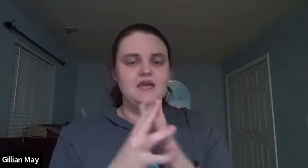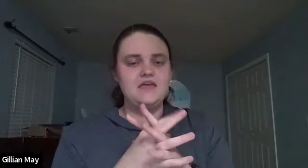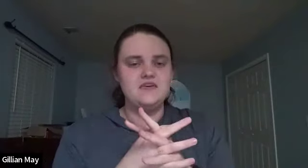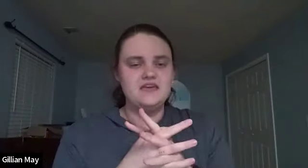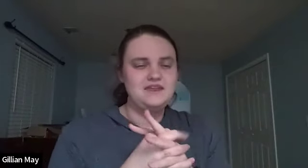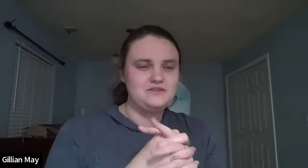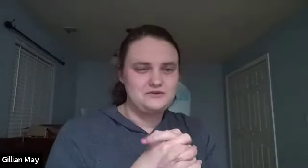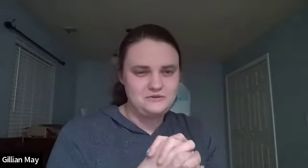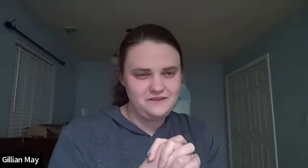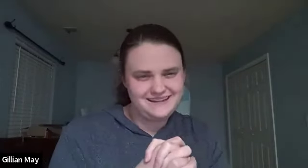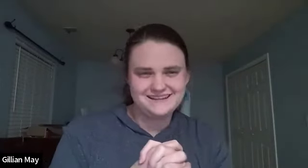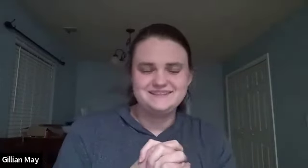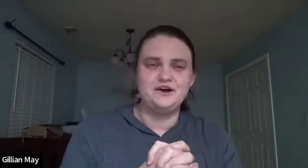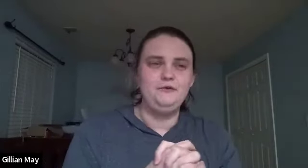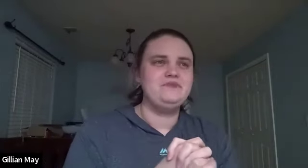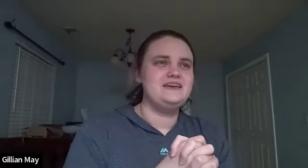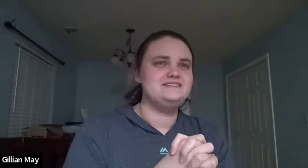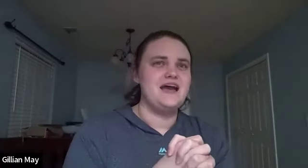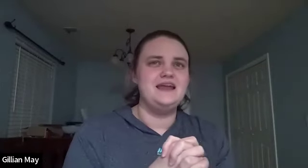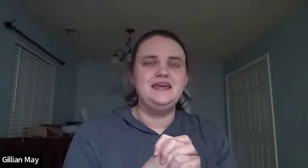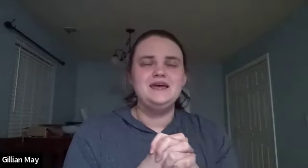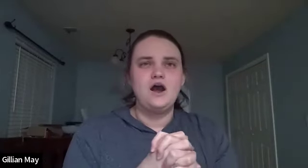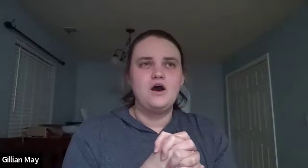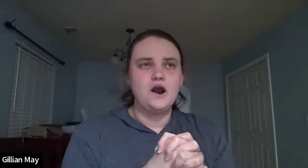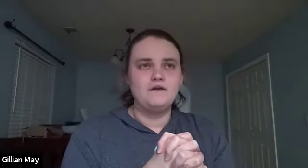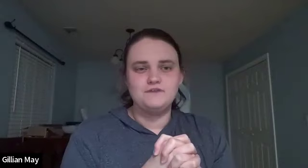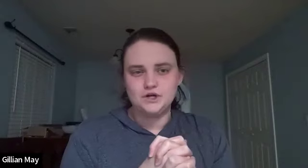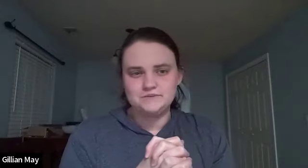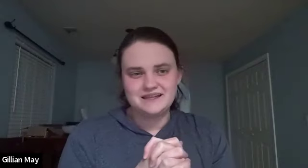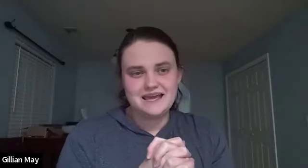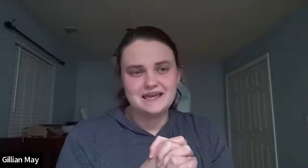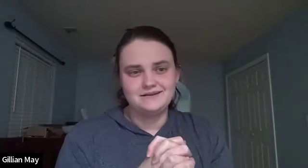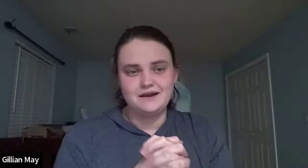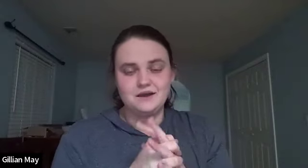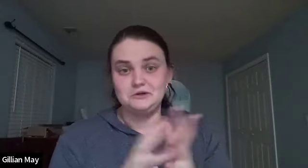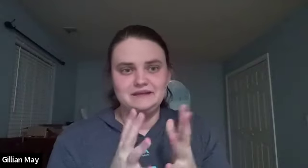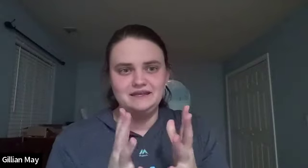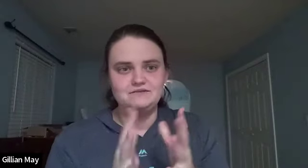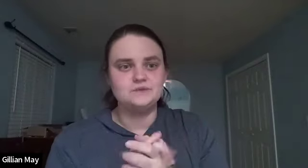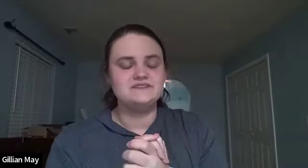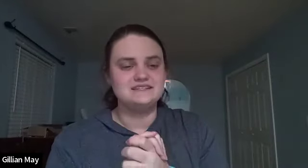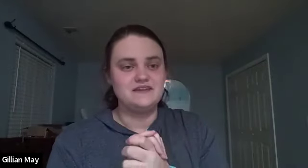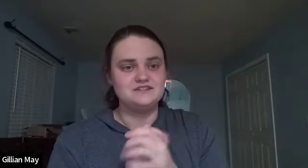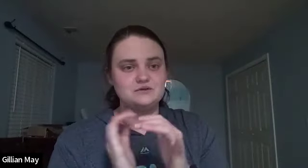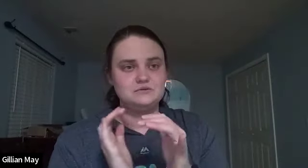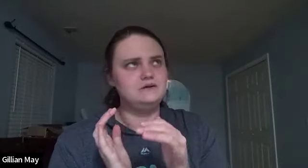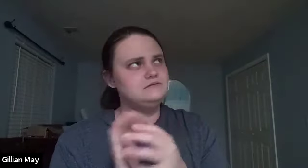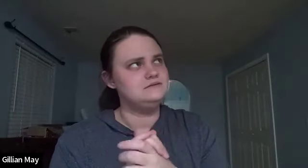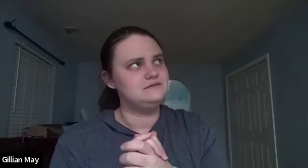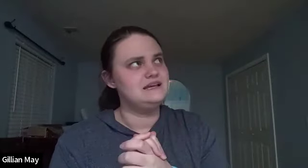And then the cool thing in ASL is that our verbs like our linking verbs and things like that. So, well, I guess